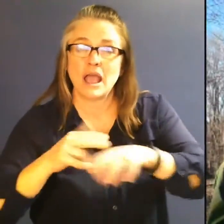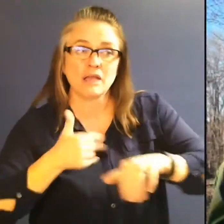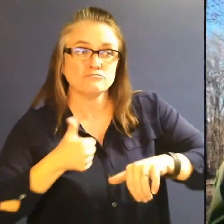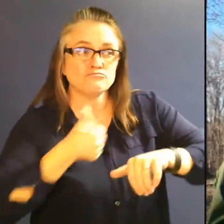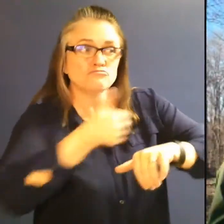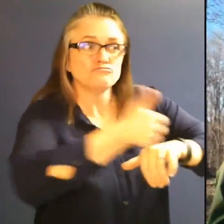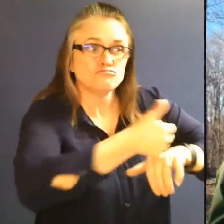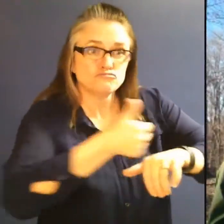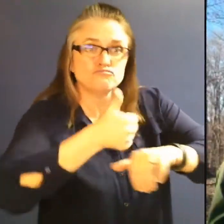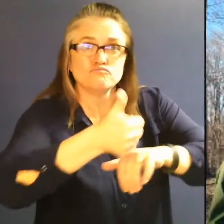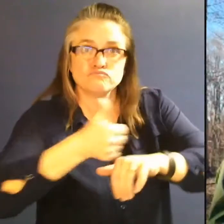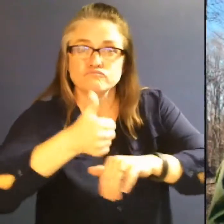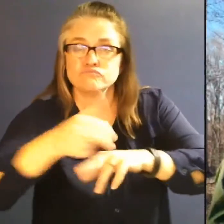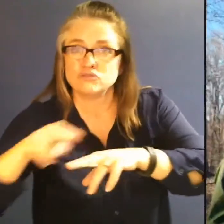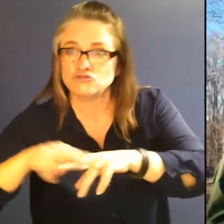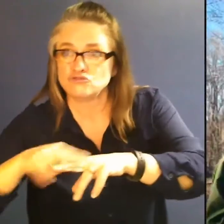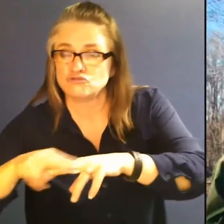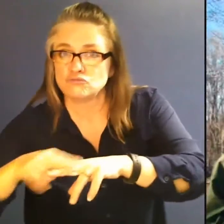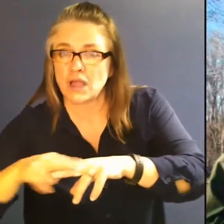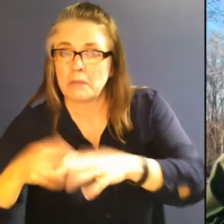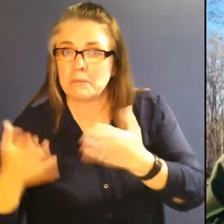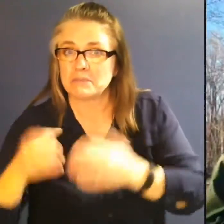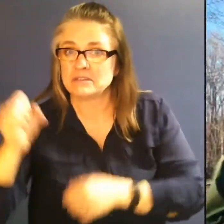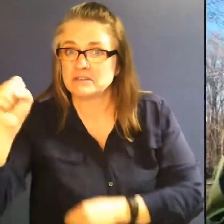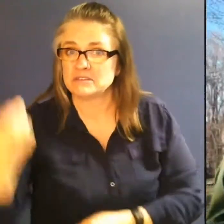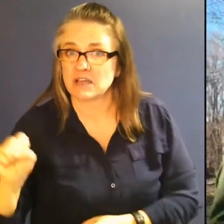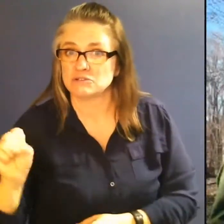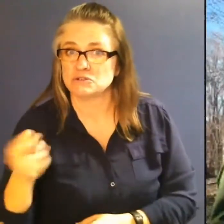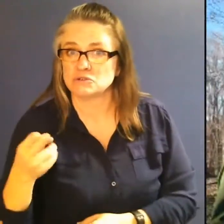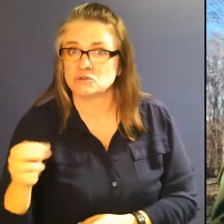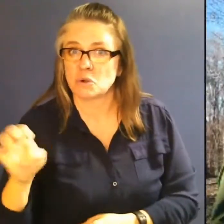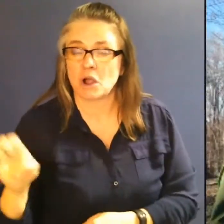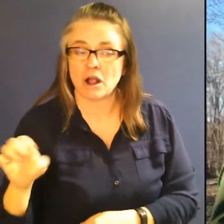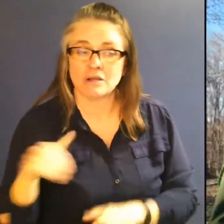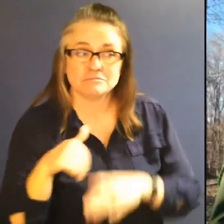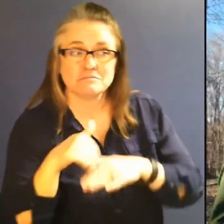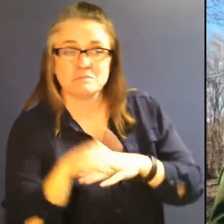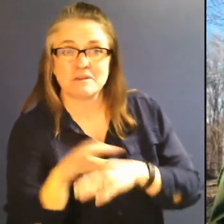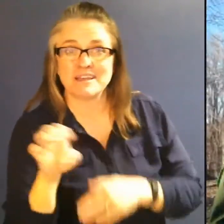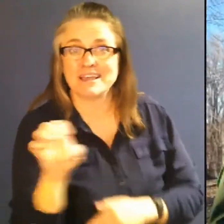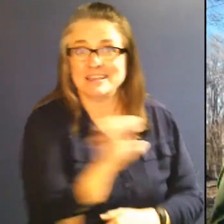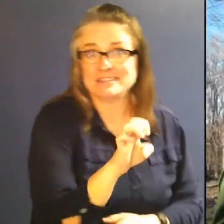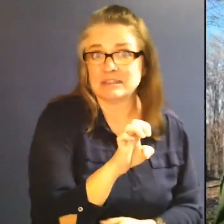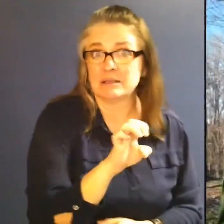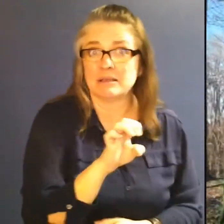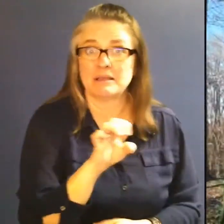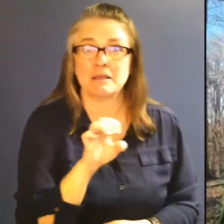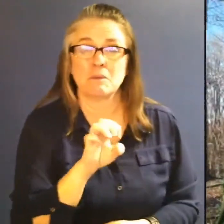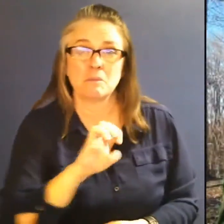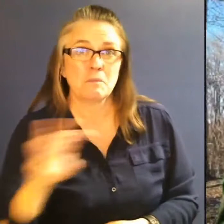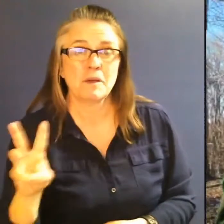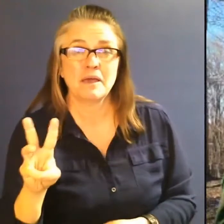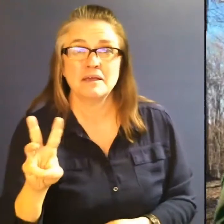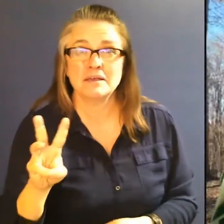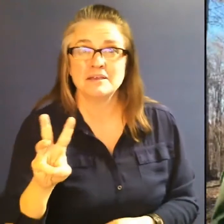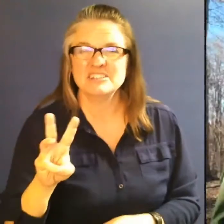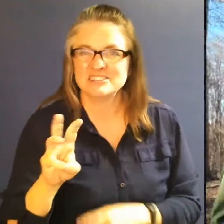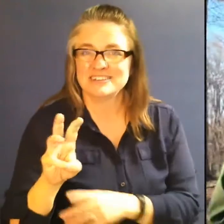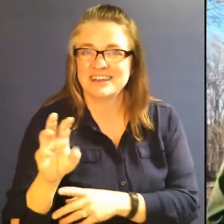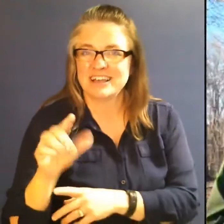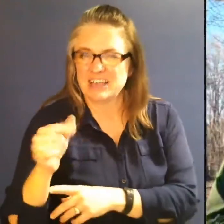South Shore, the electric train, and send it maybe east and definitely west towards the Gary, Chicago